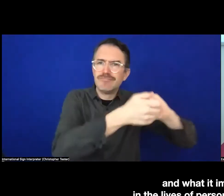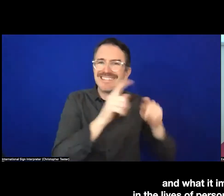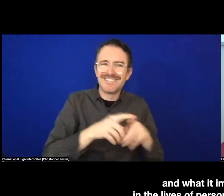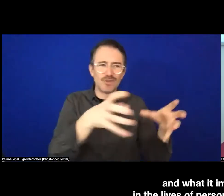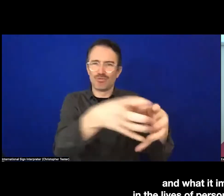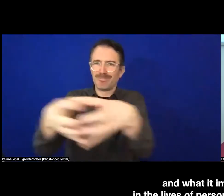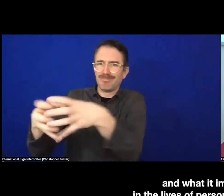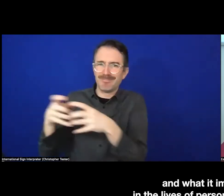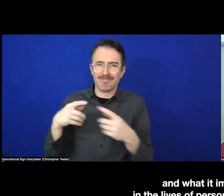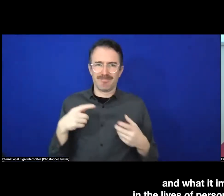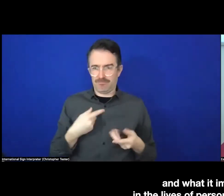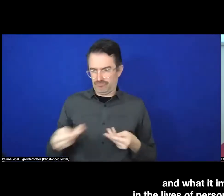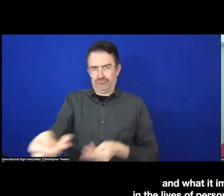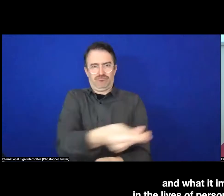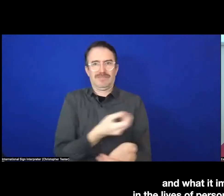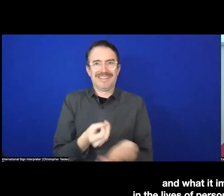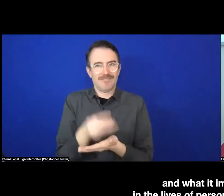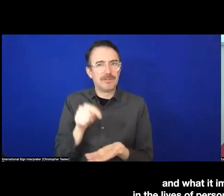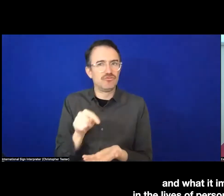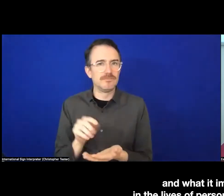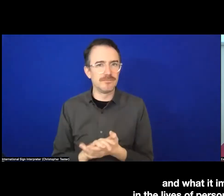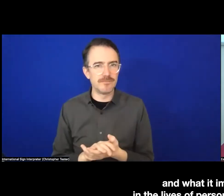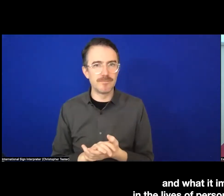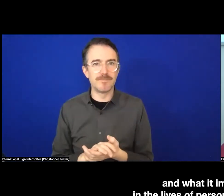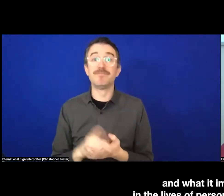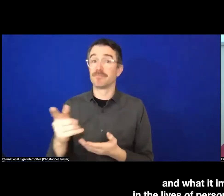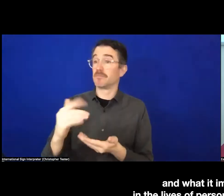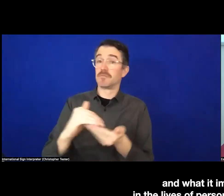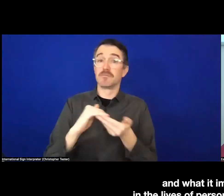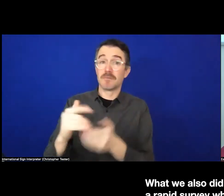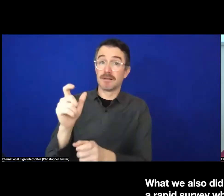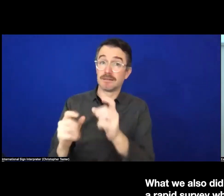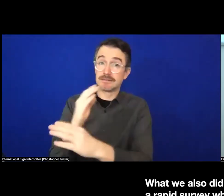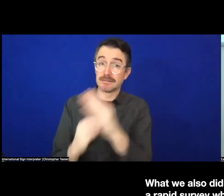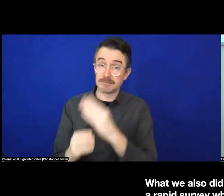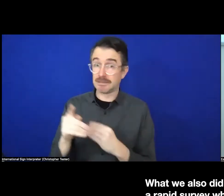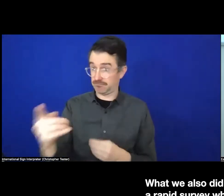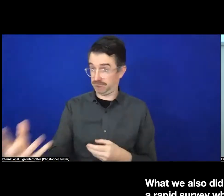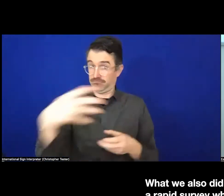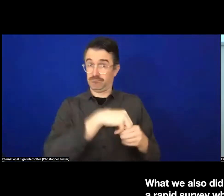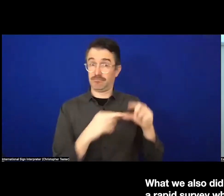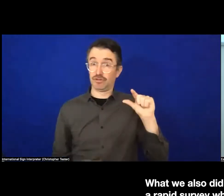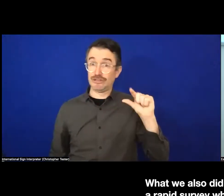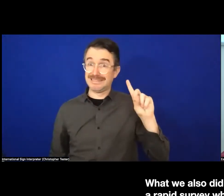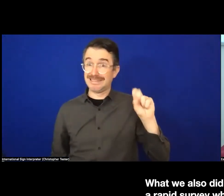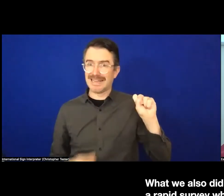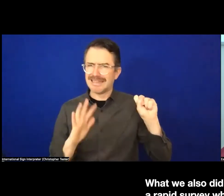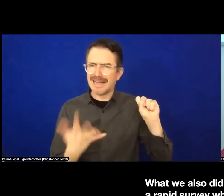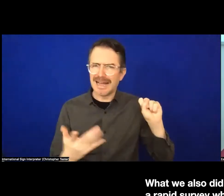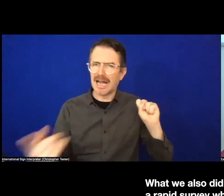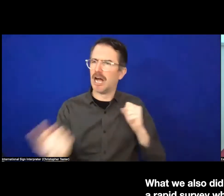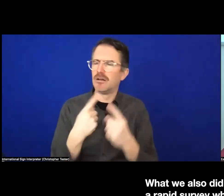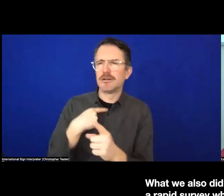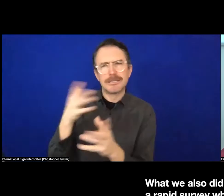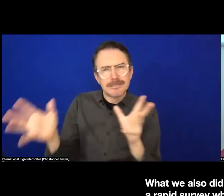and what it implies in the lives of persons with disabilities. What we also did was to conduct